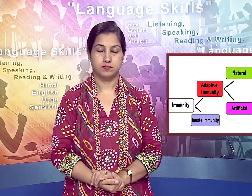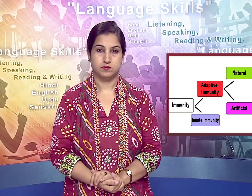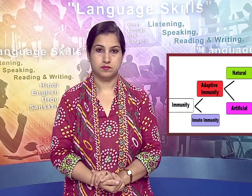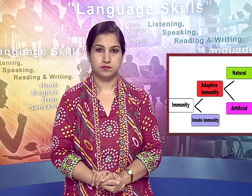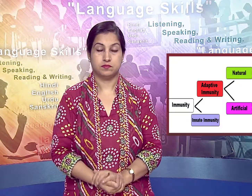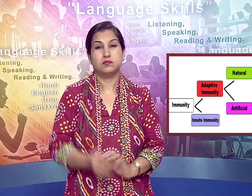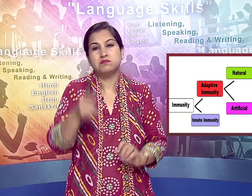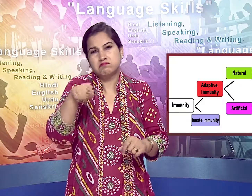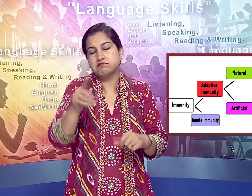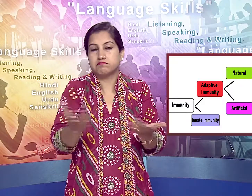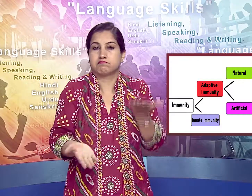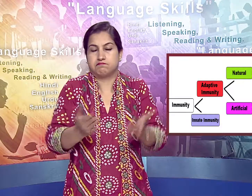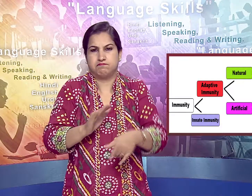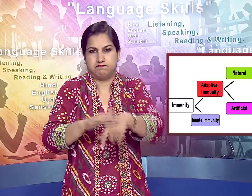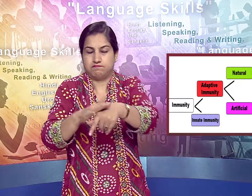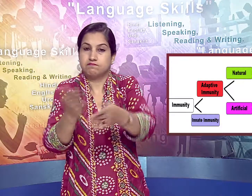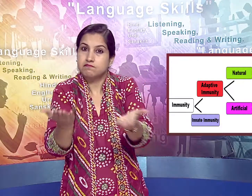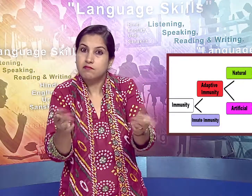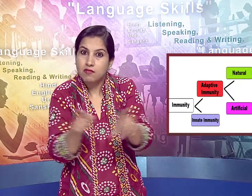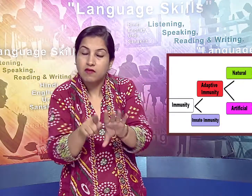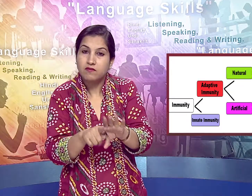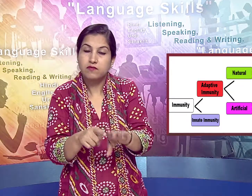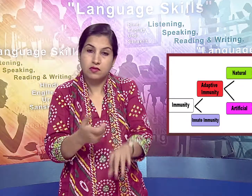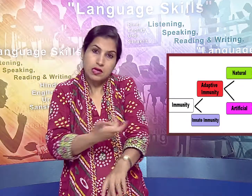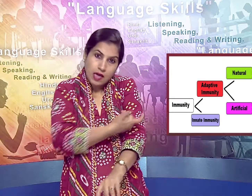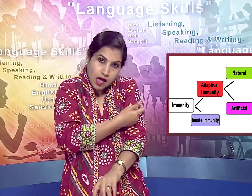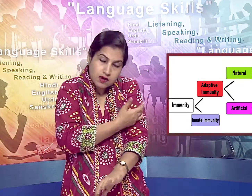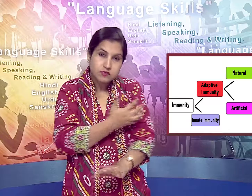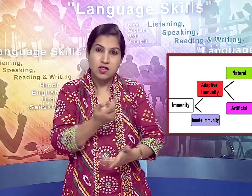You must have experienced the artificial immunization.